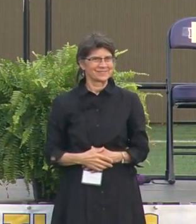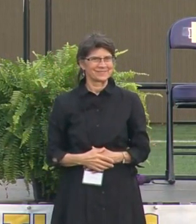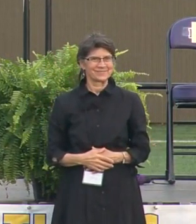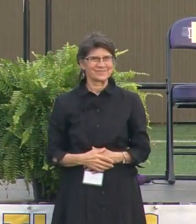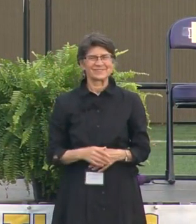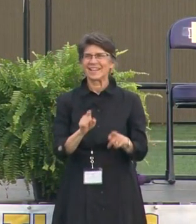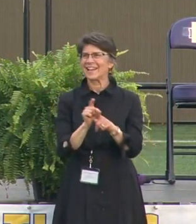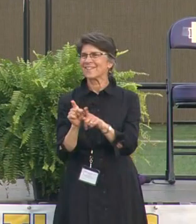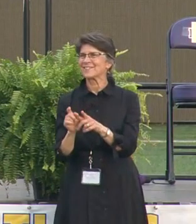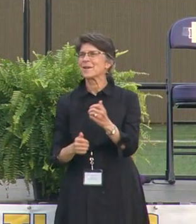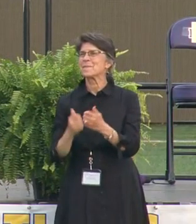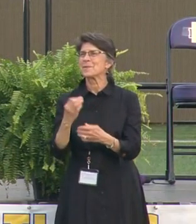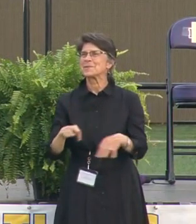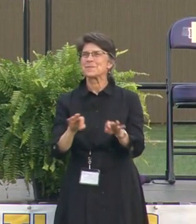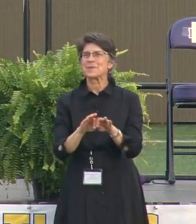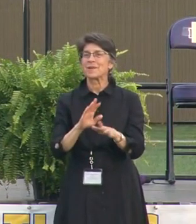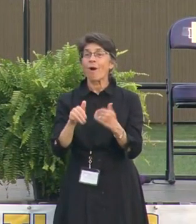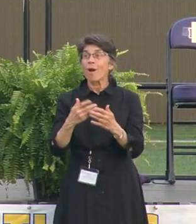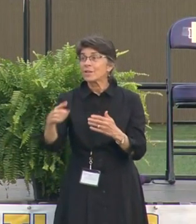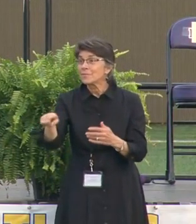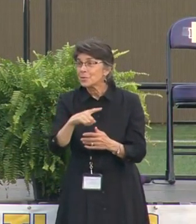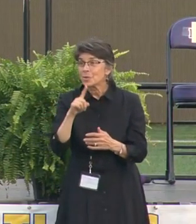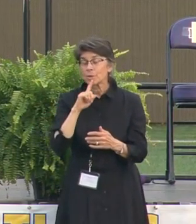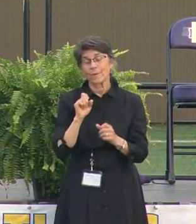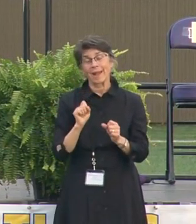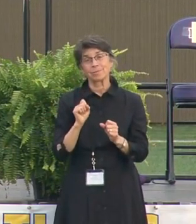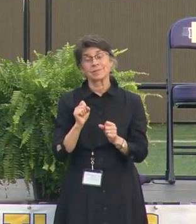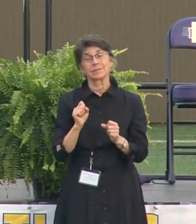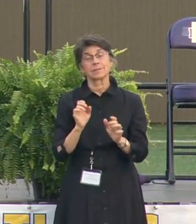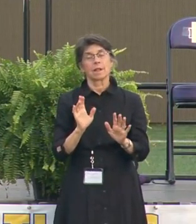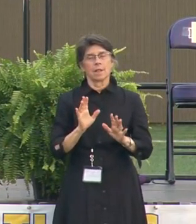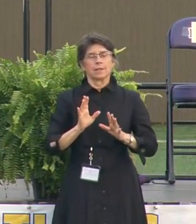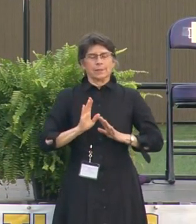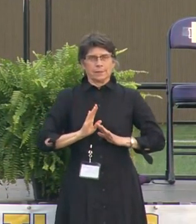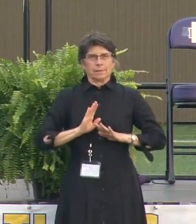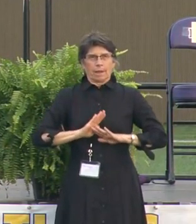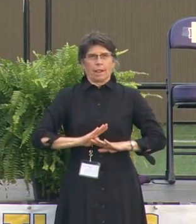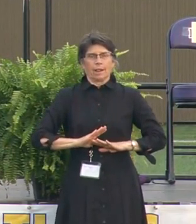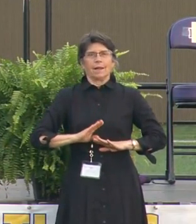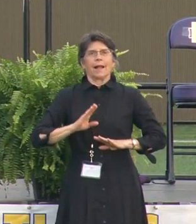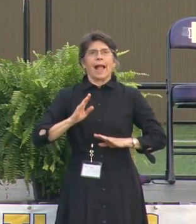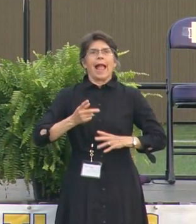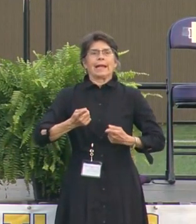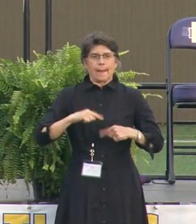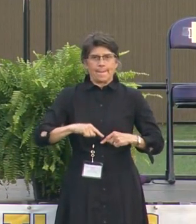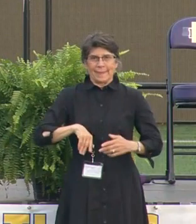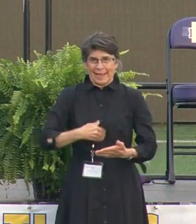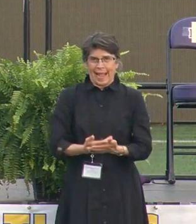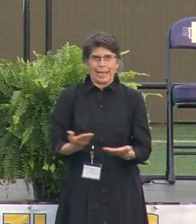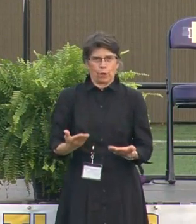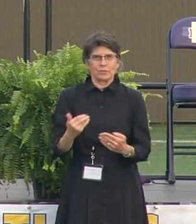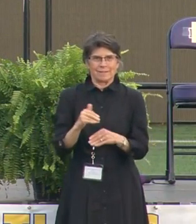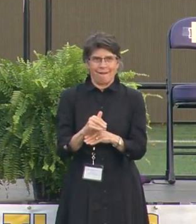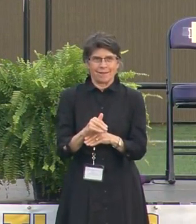And also, most importantly, all of you who just managed to keep it together and get here tonight, because that is no small thing in itself.